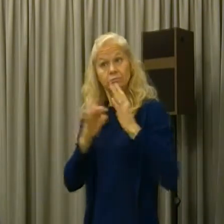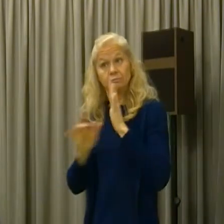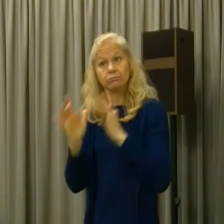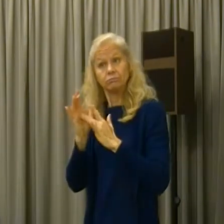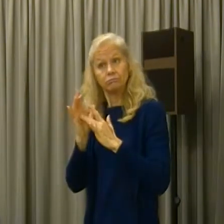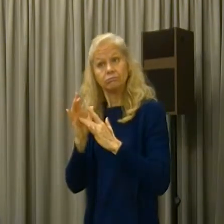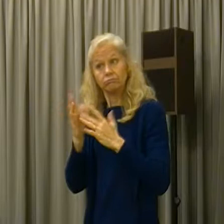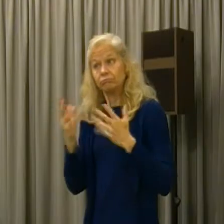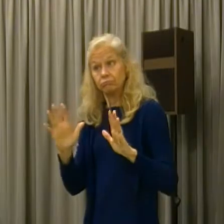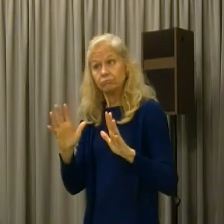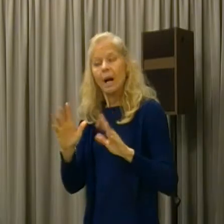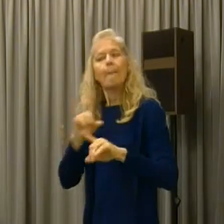There was a man there,